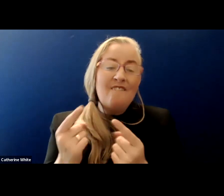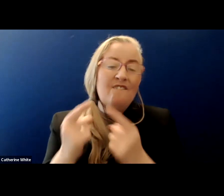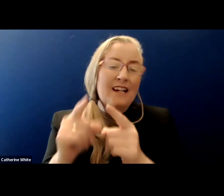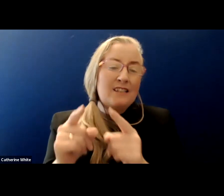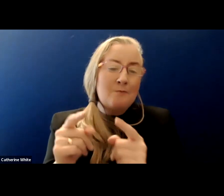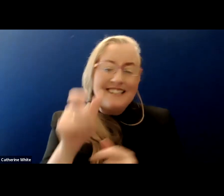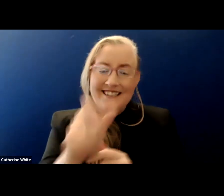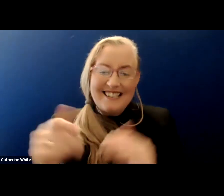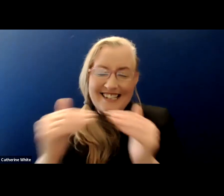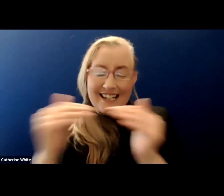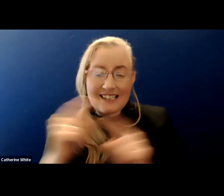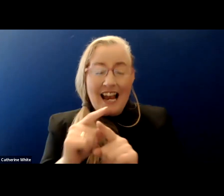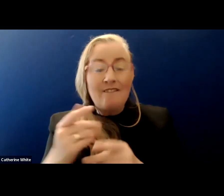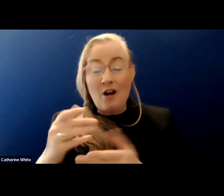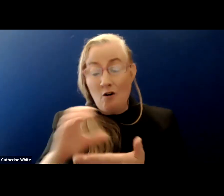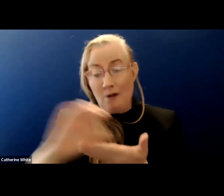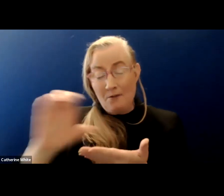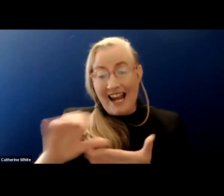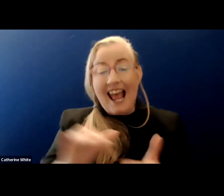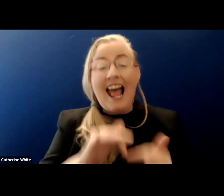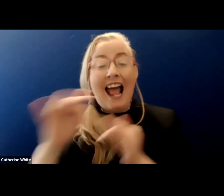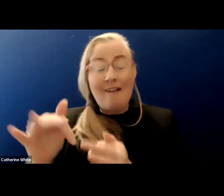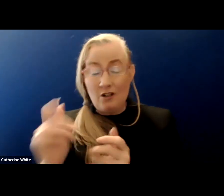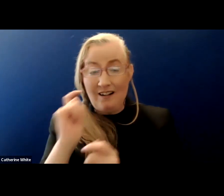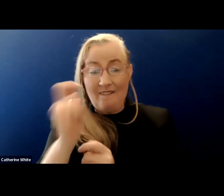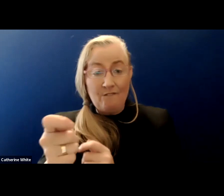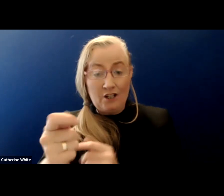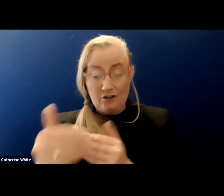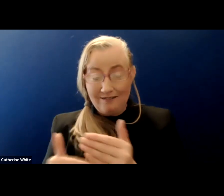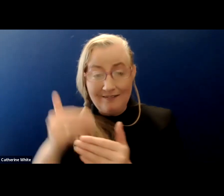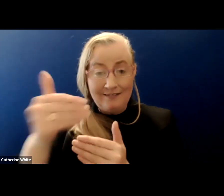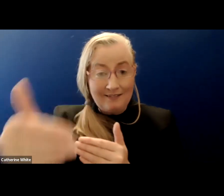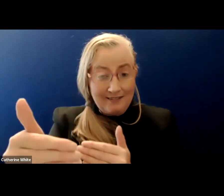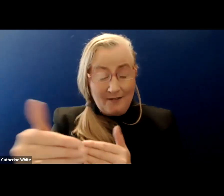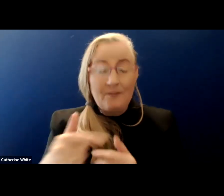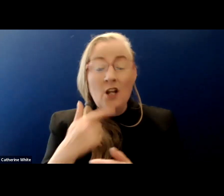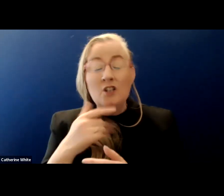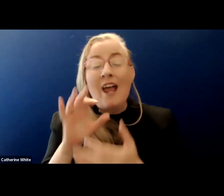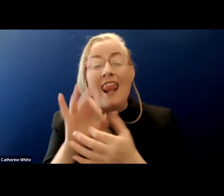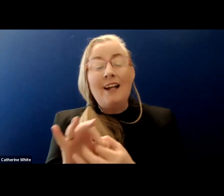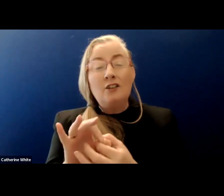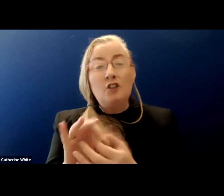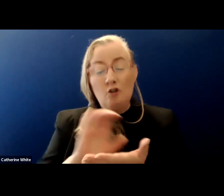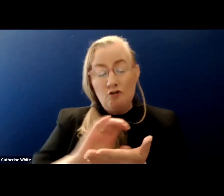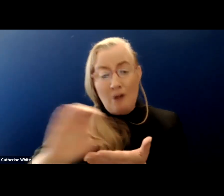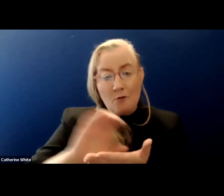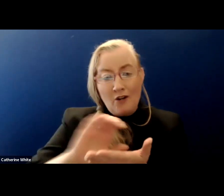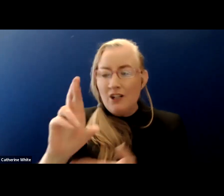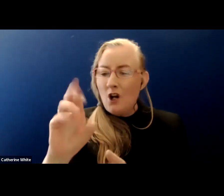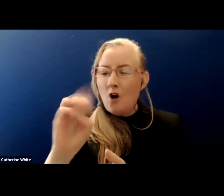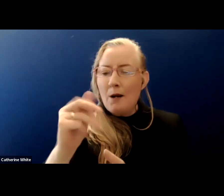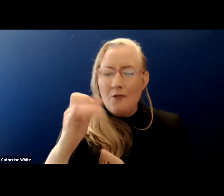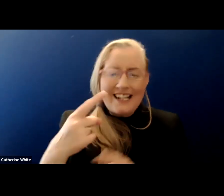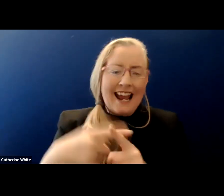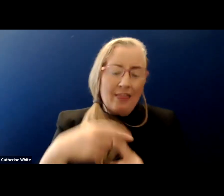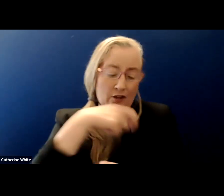for reparations after the conviction stage. With respect to reparations, also the trust fund for